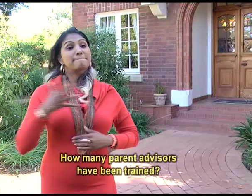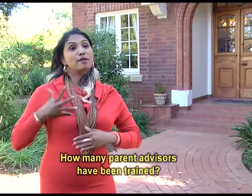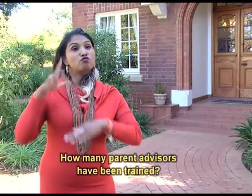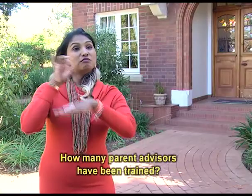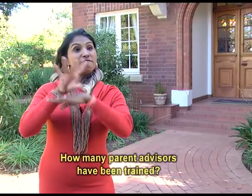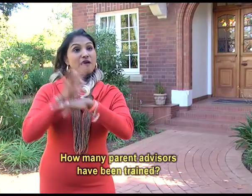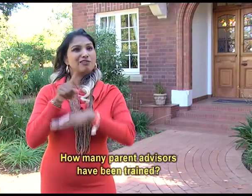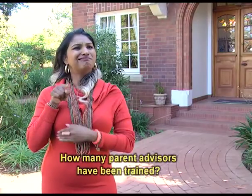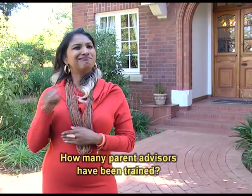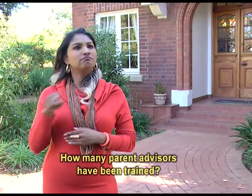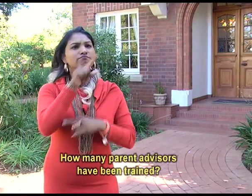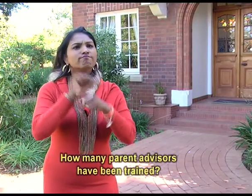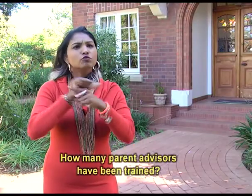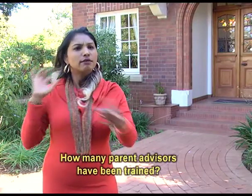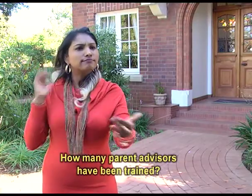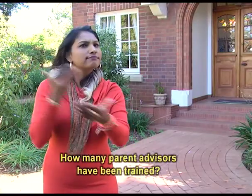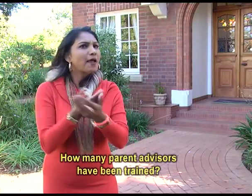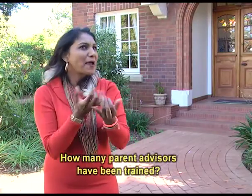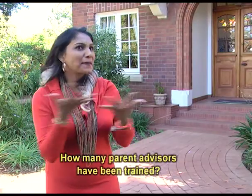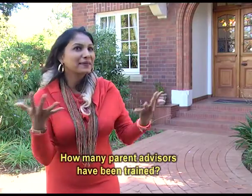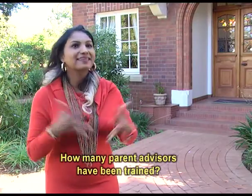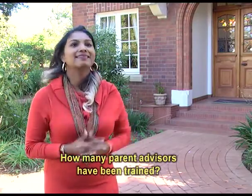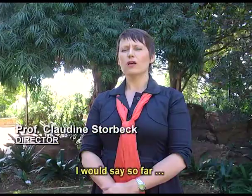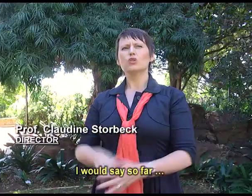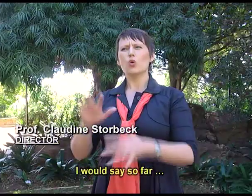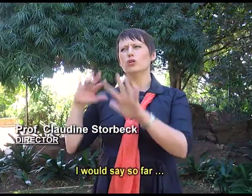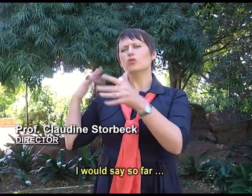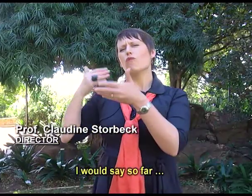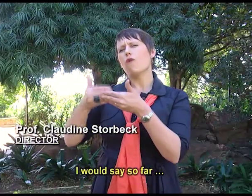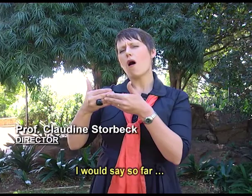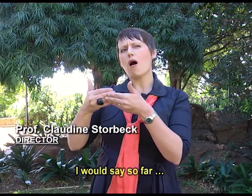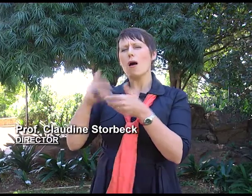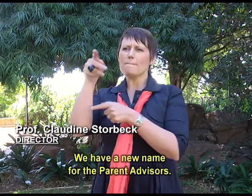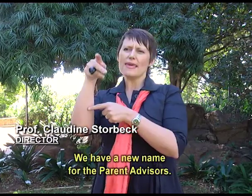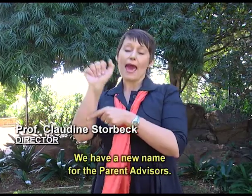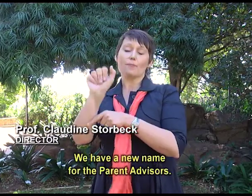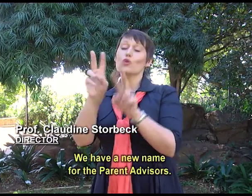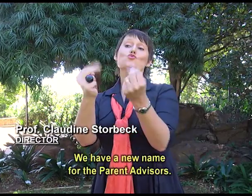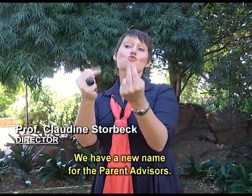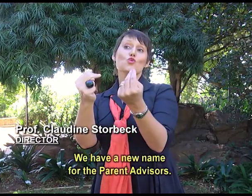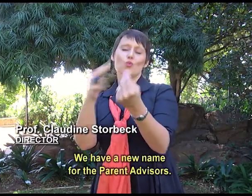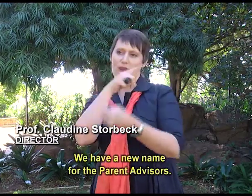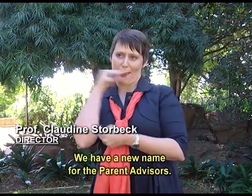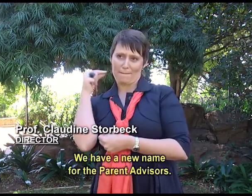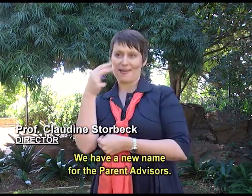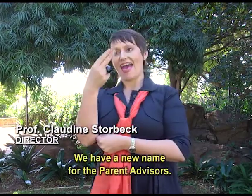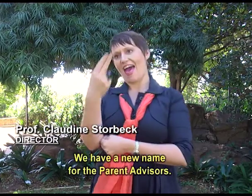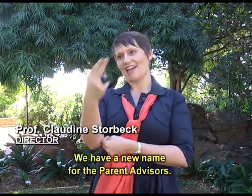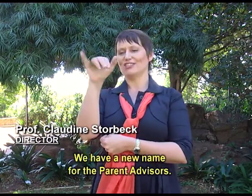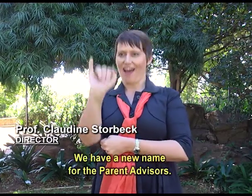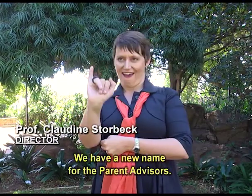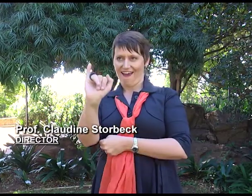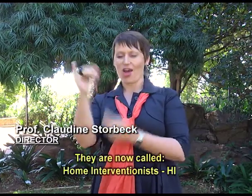How many parent advisors have been trained? I would say so far, we have a new name for the parent